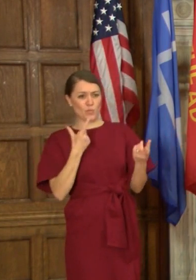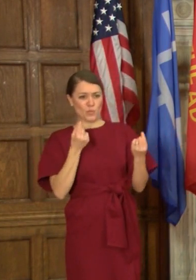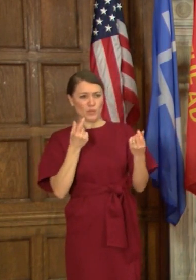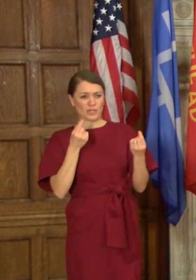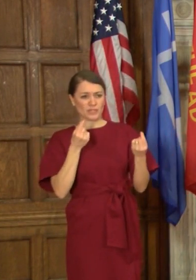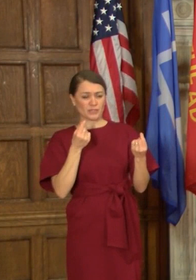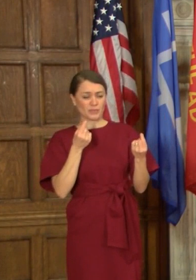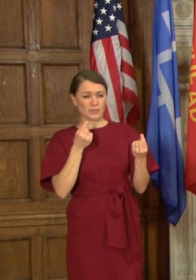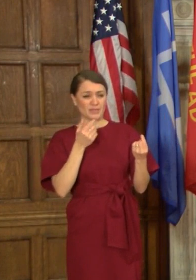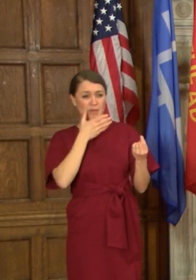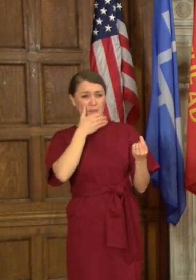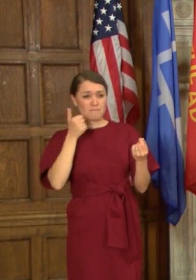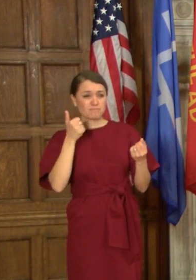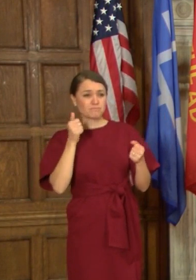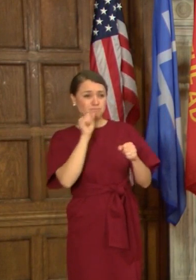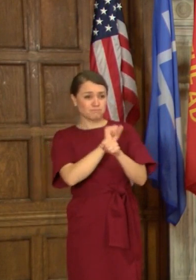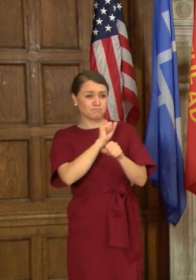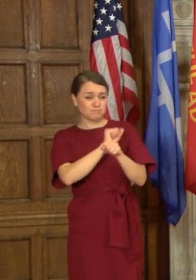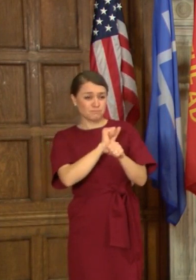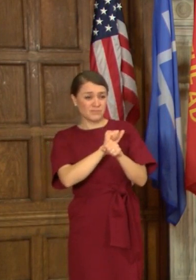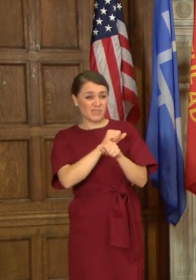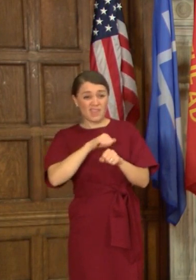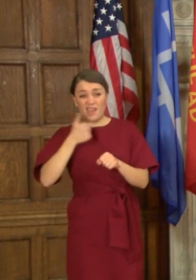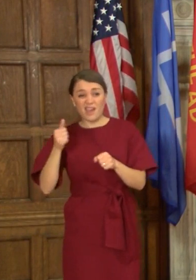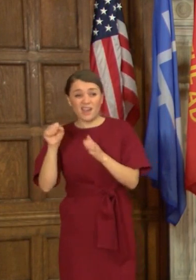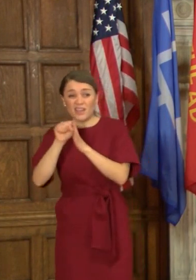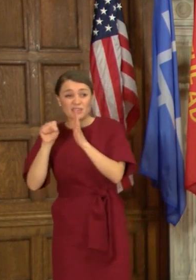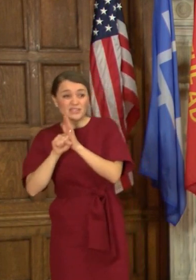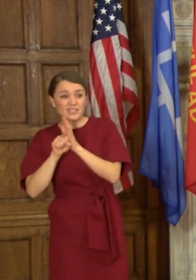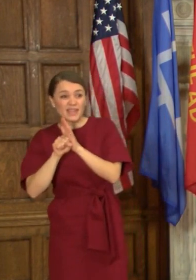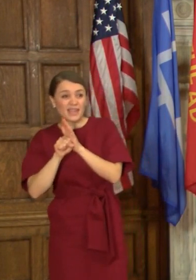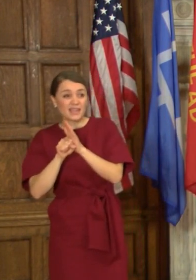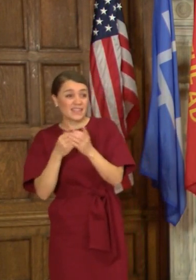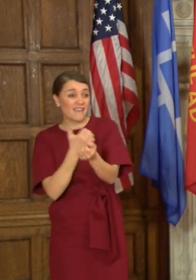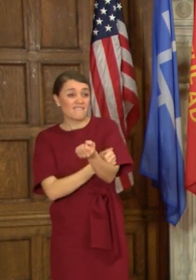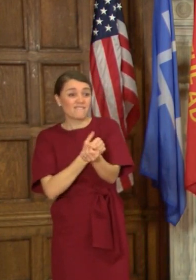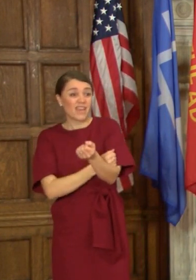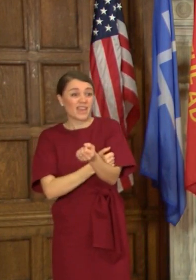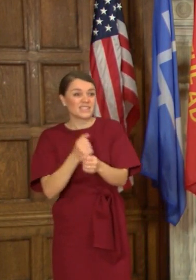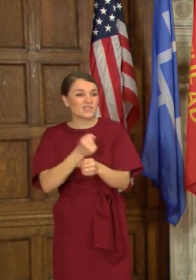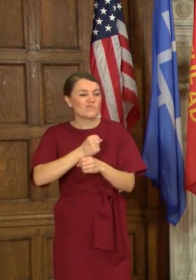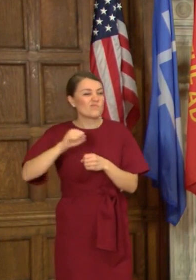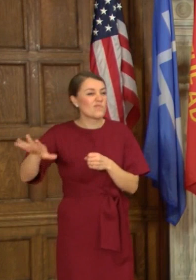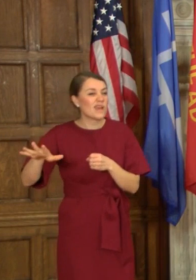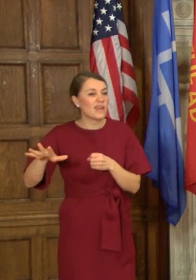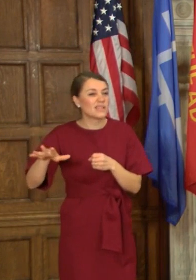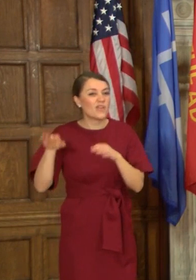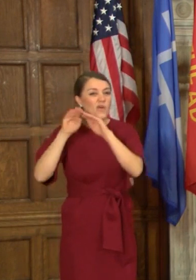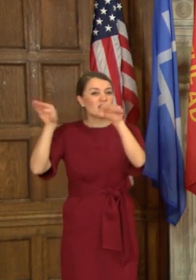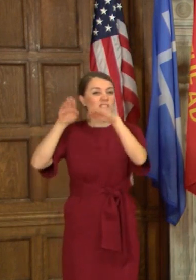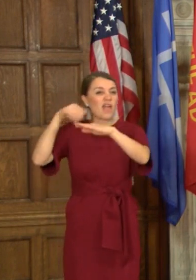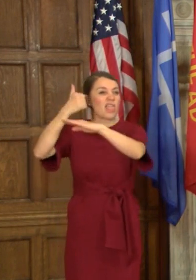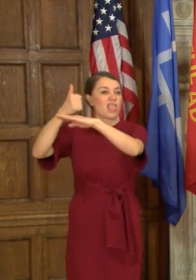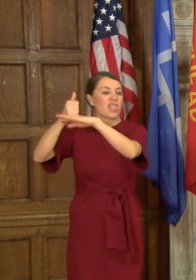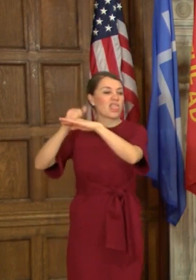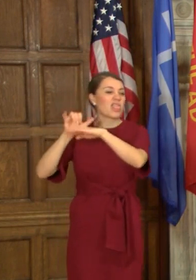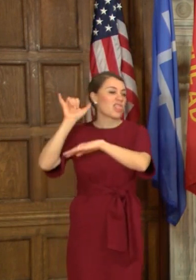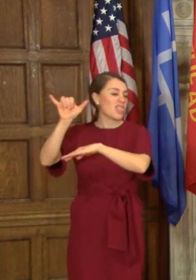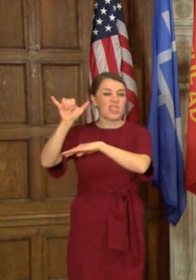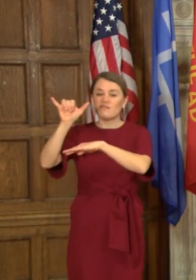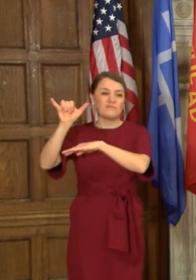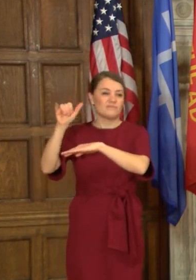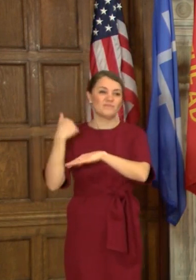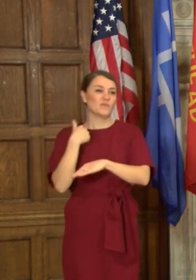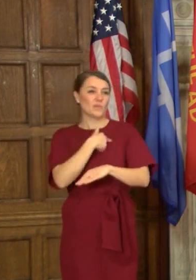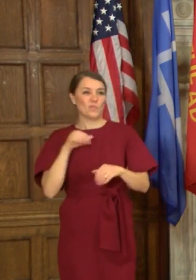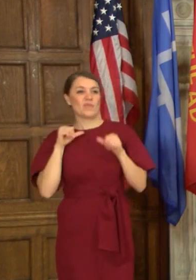job than so many other states, that we're not wasting vaccines or letting them sit on the shelves. And yet,